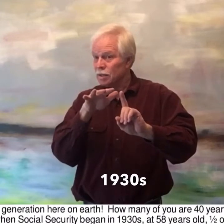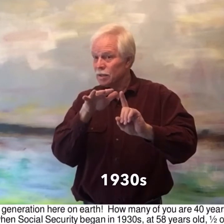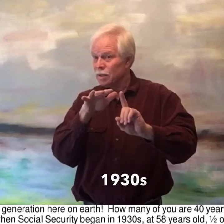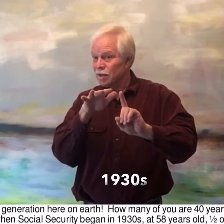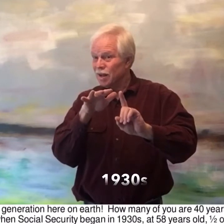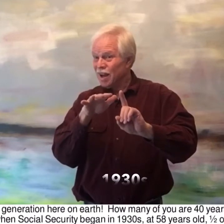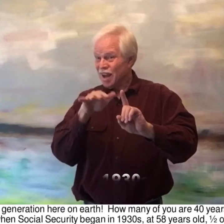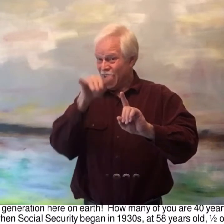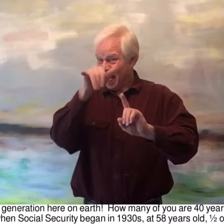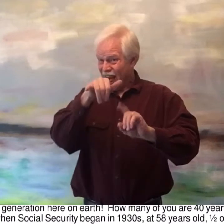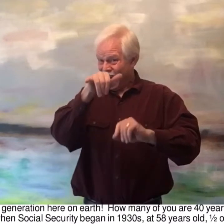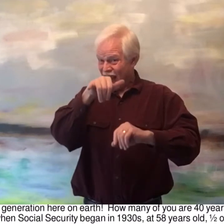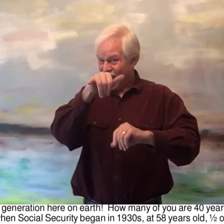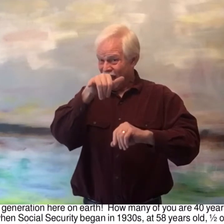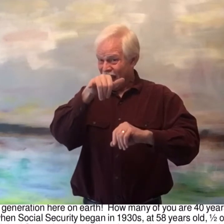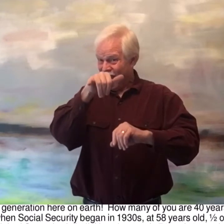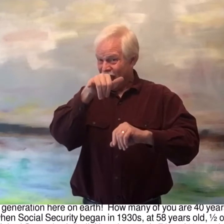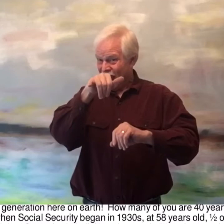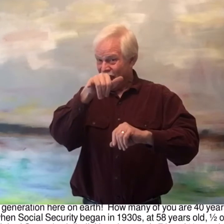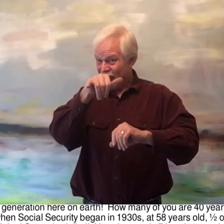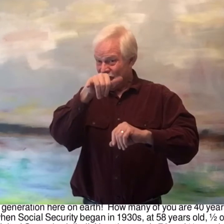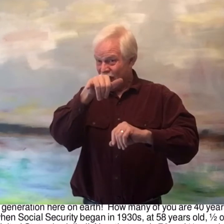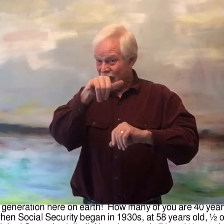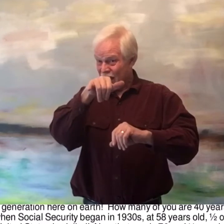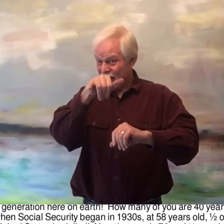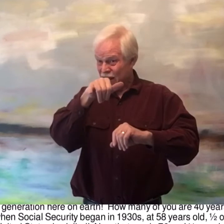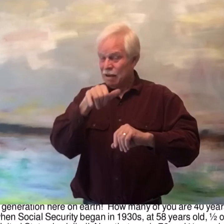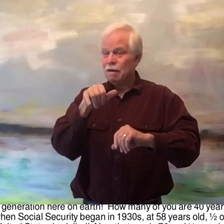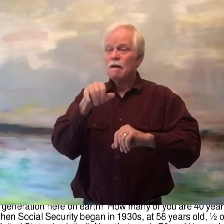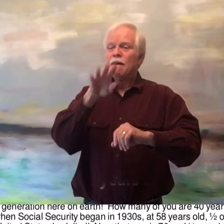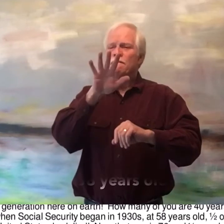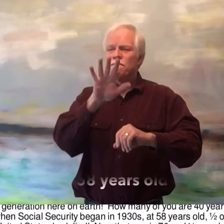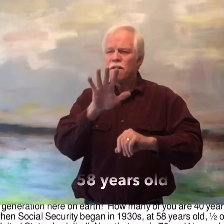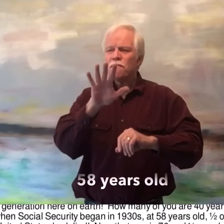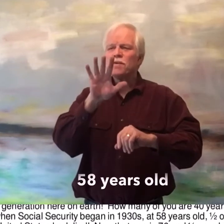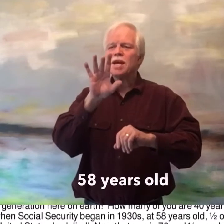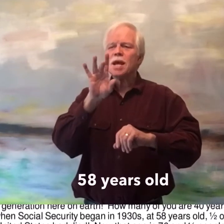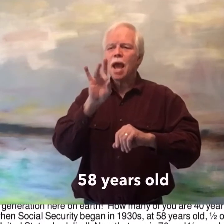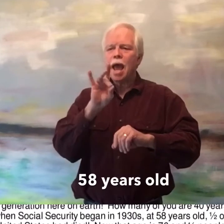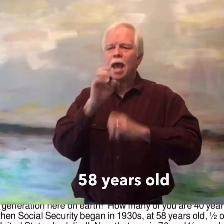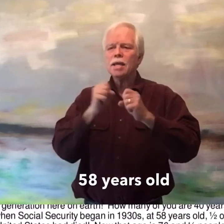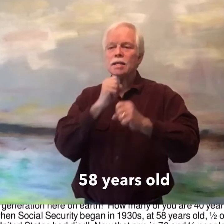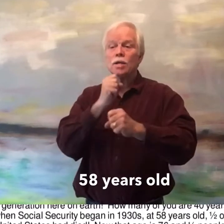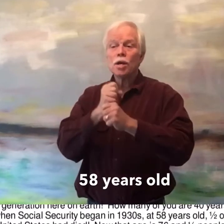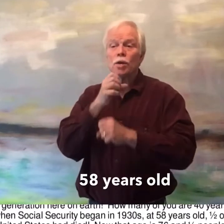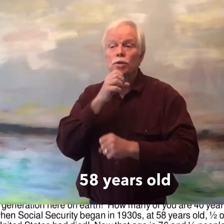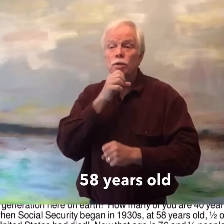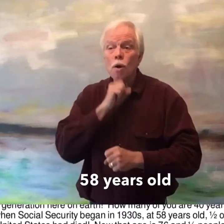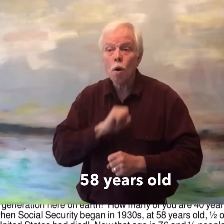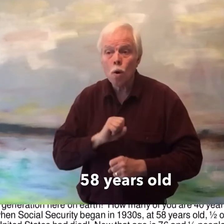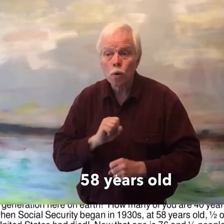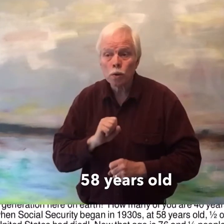then 58 years old,